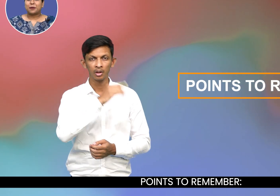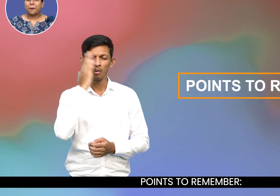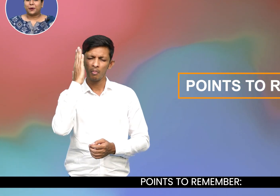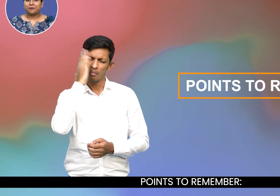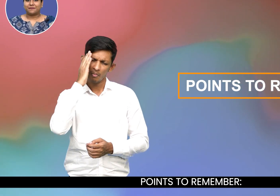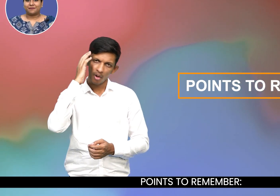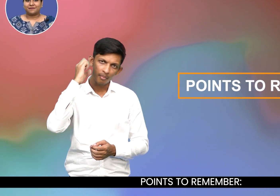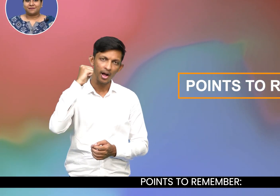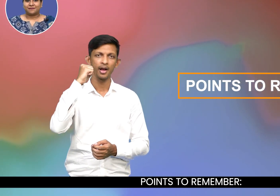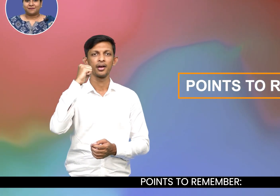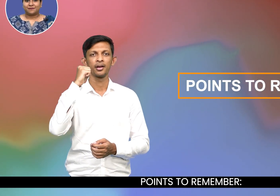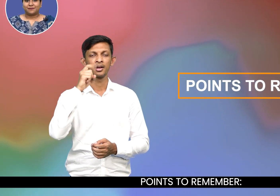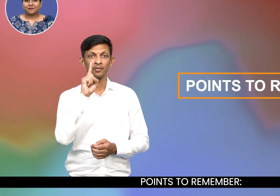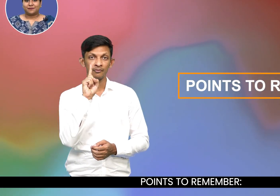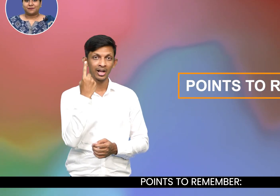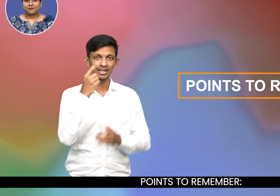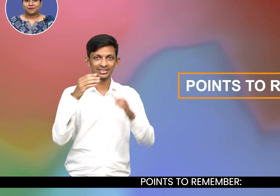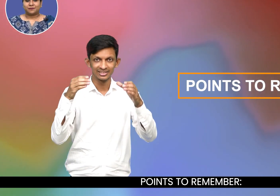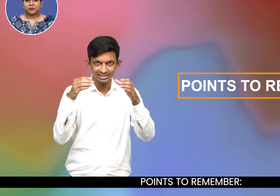Points to remember.